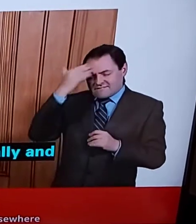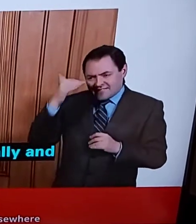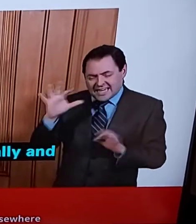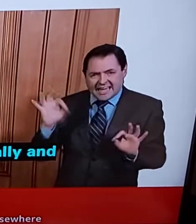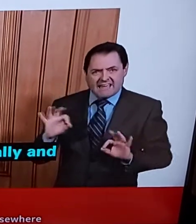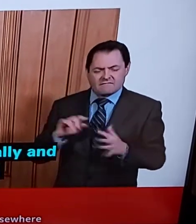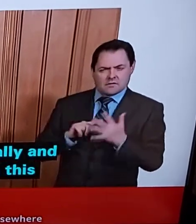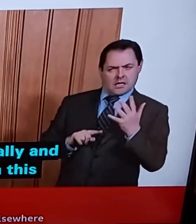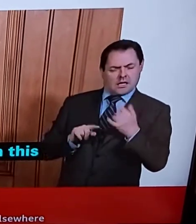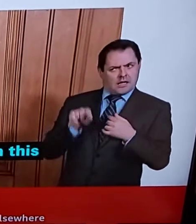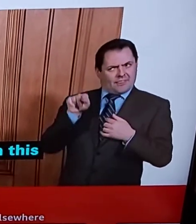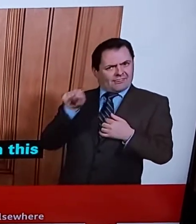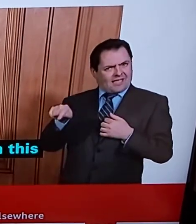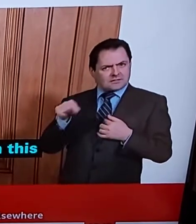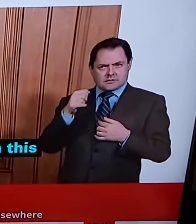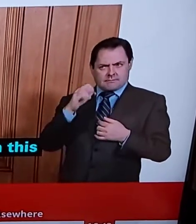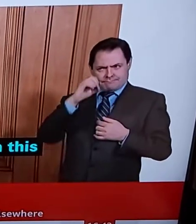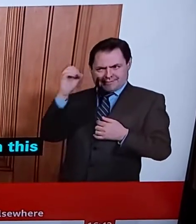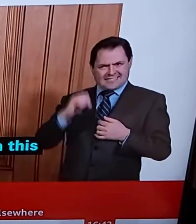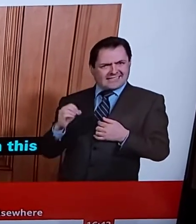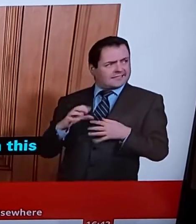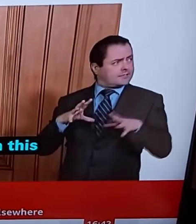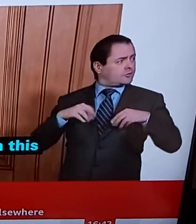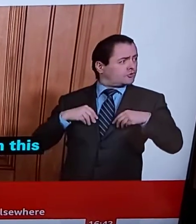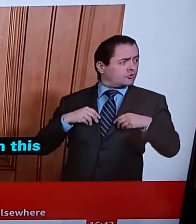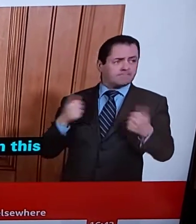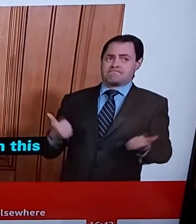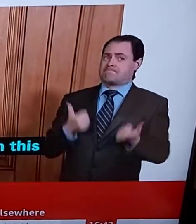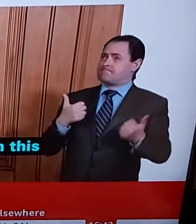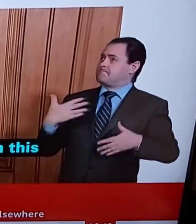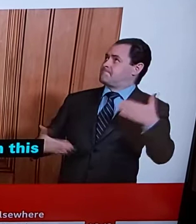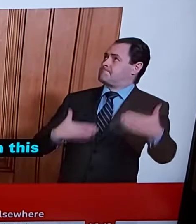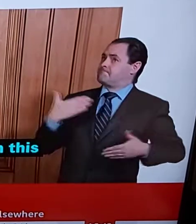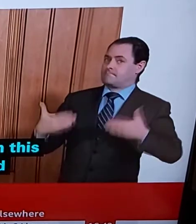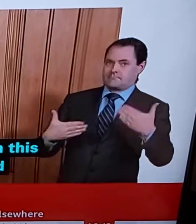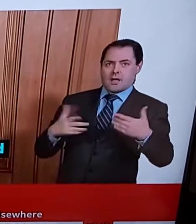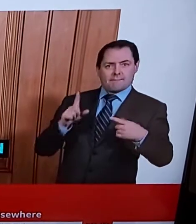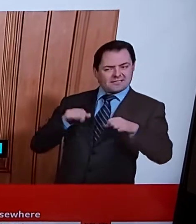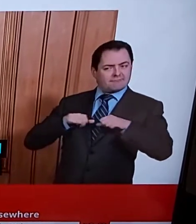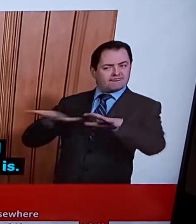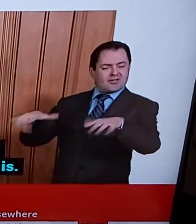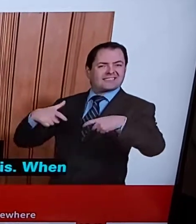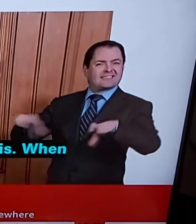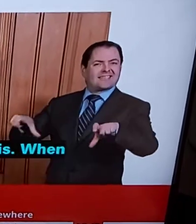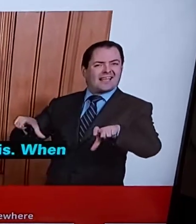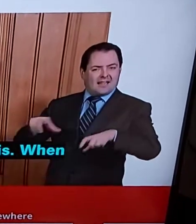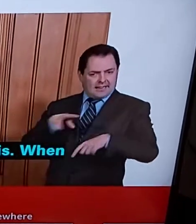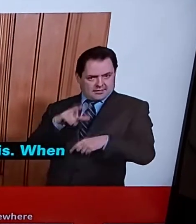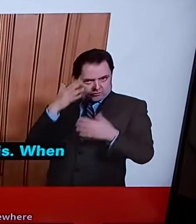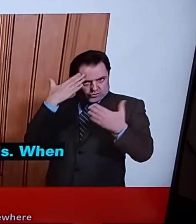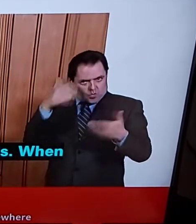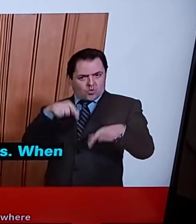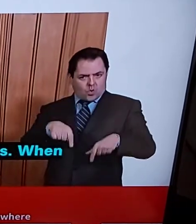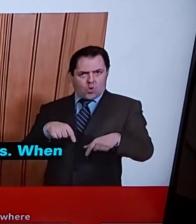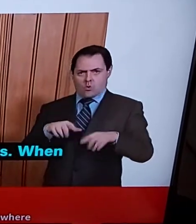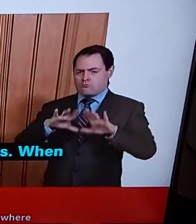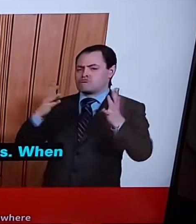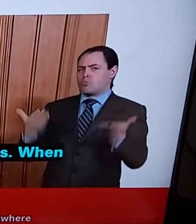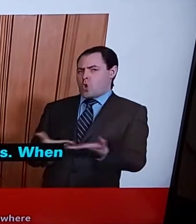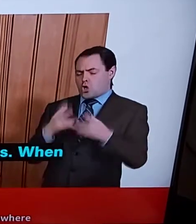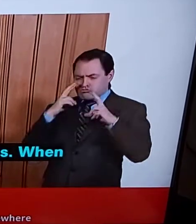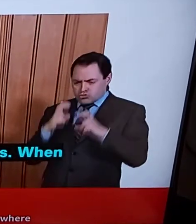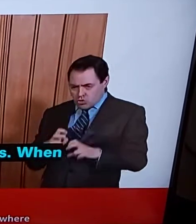is. When that information becomes available, when that scientific knowledge is known with large numbers of people, that